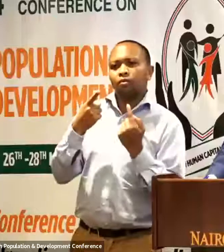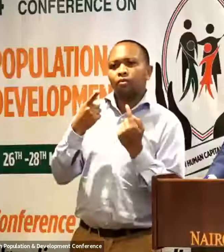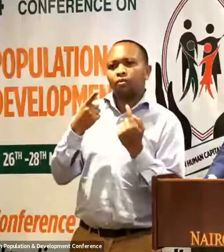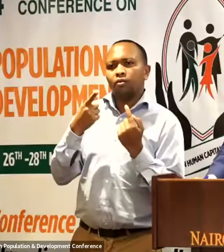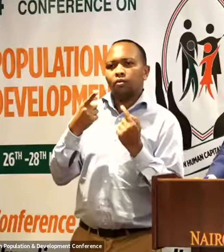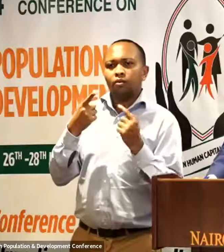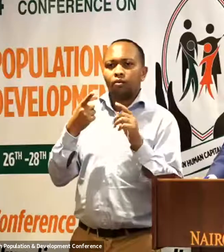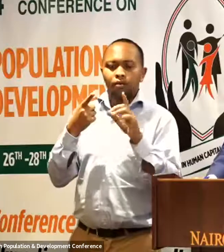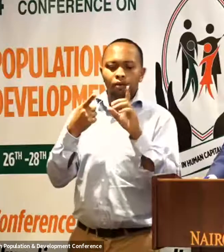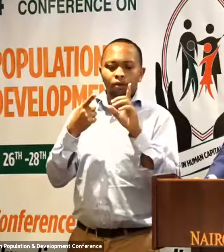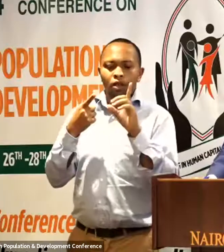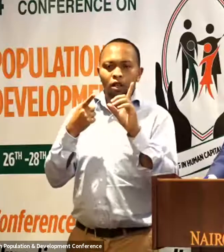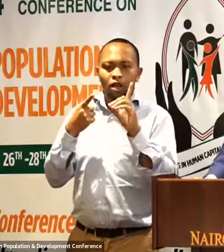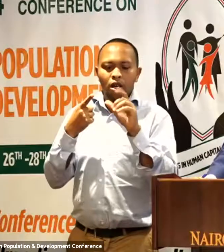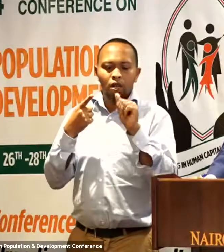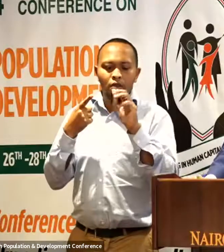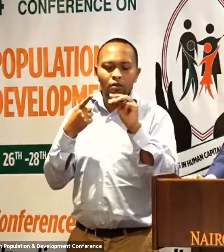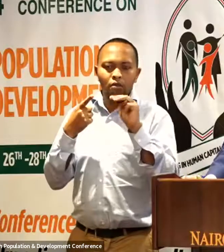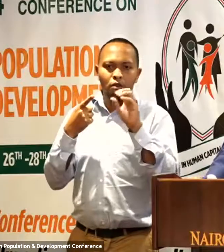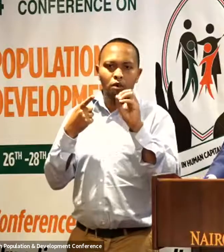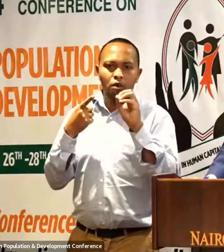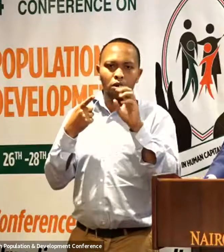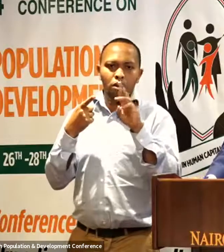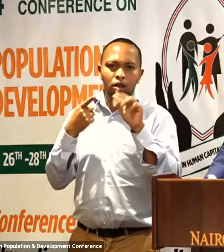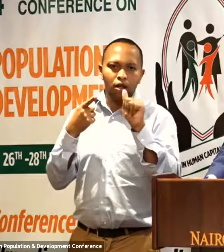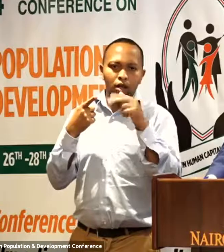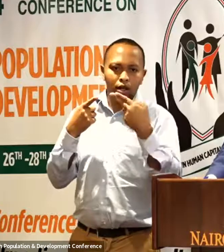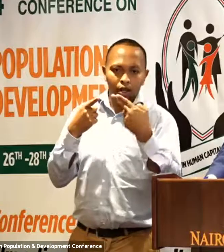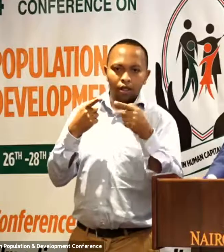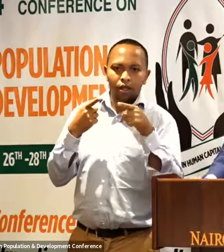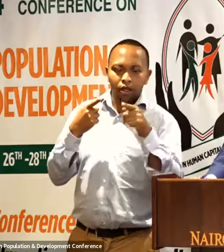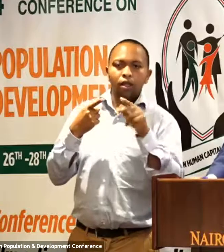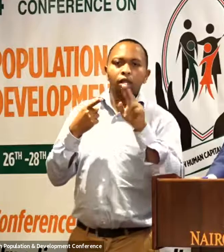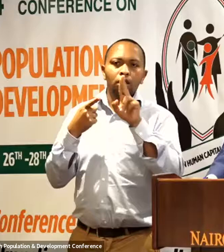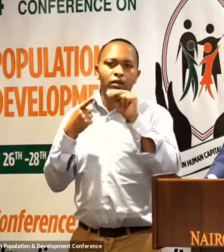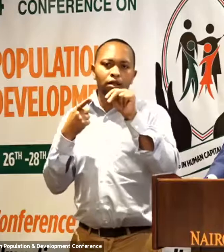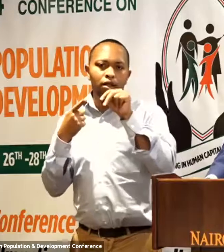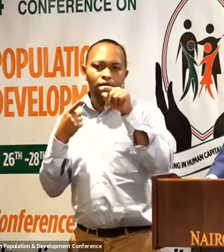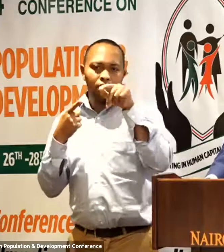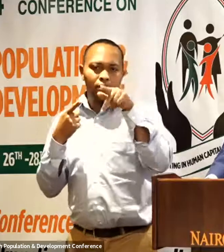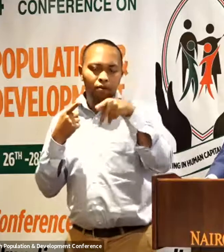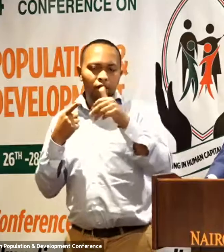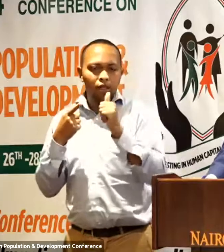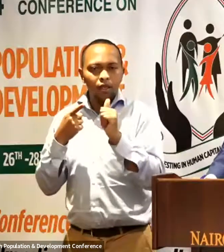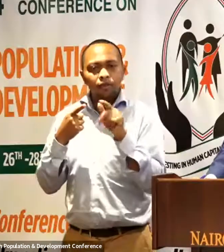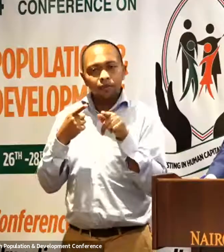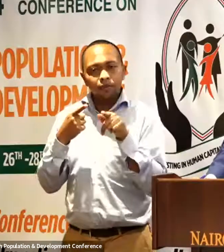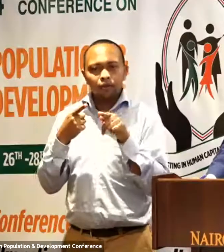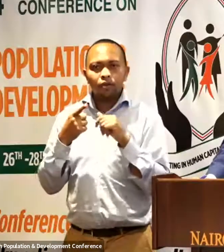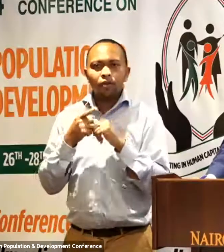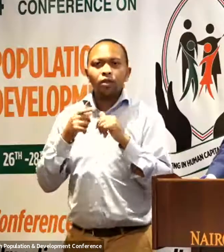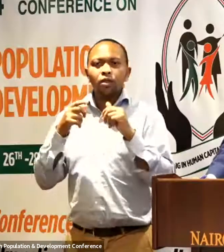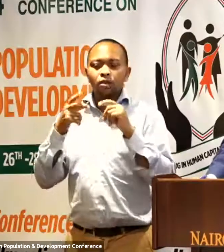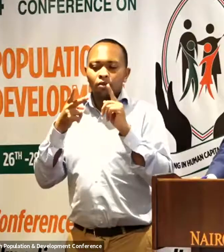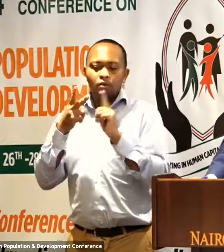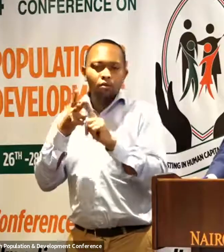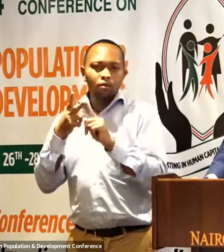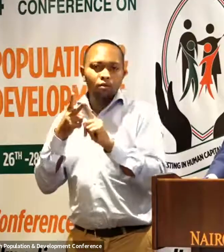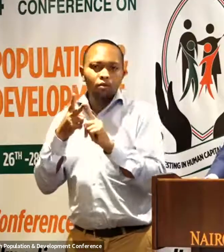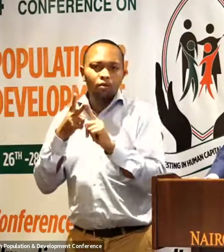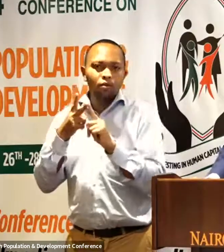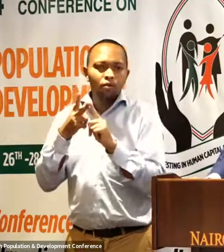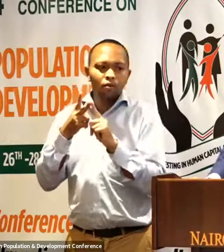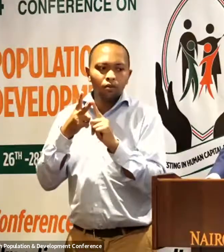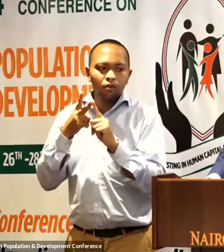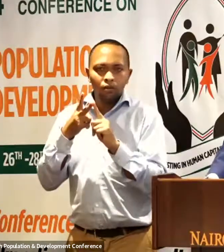going to be Dr. Adimora Oligite, who is the representative of UNFPA in Kenya. On theme number 2.2,